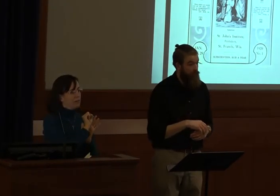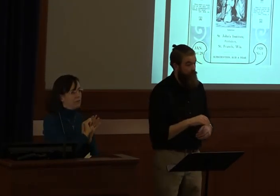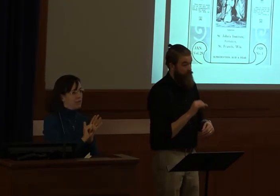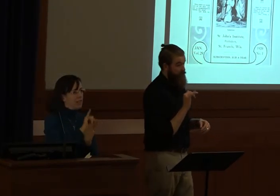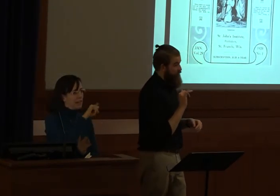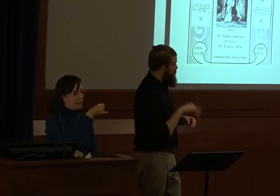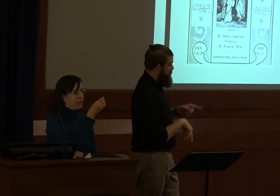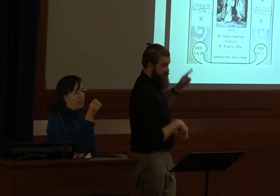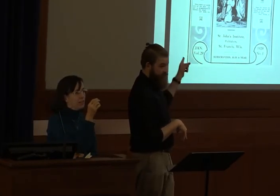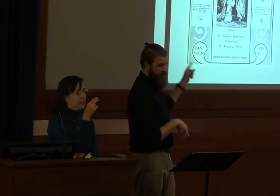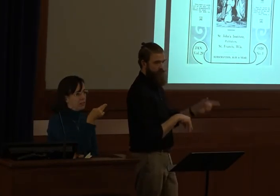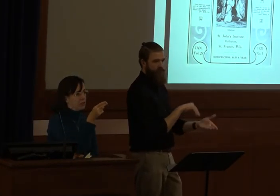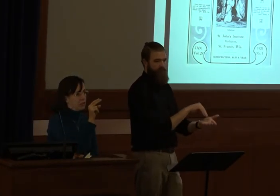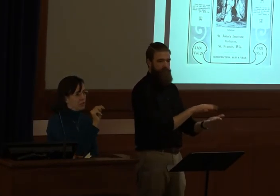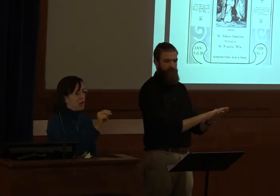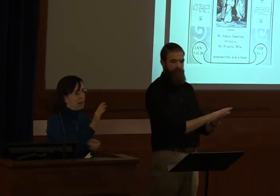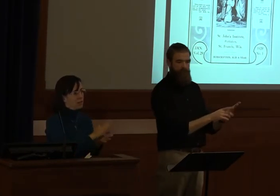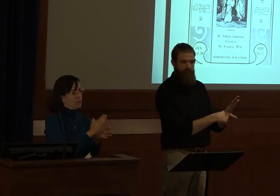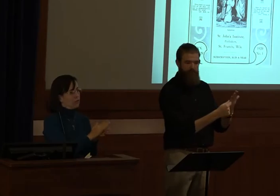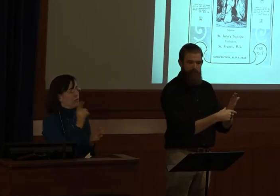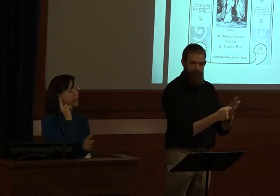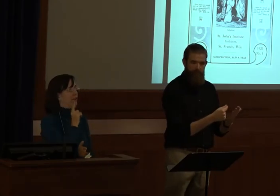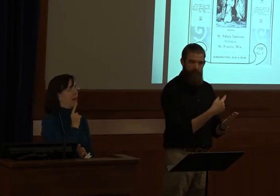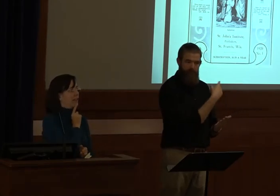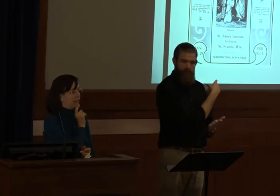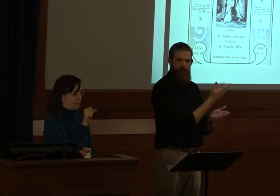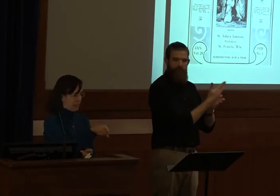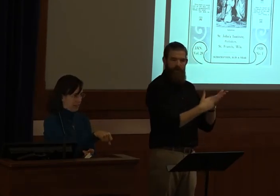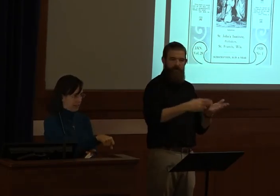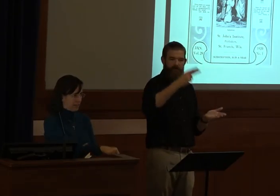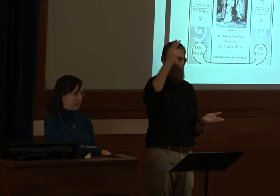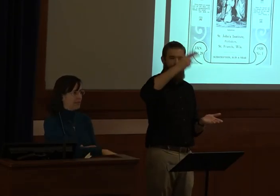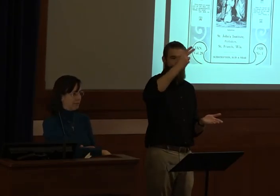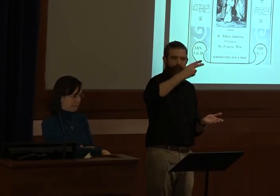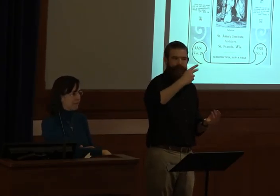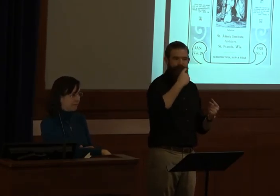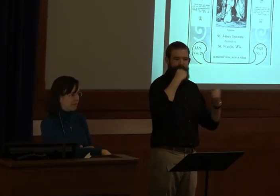of St. John's School for the Deaf. Yes.